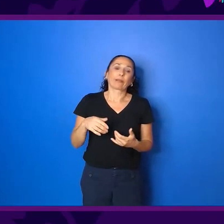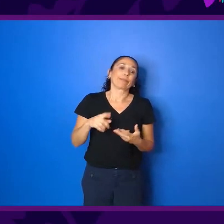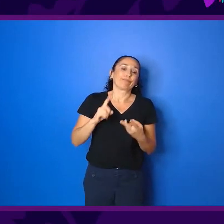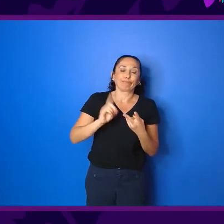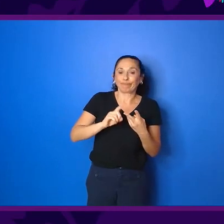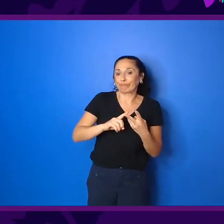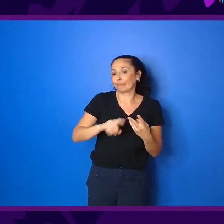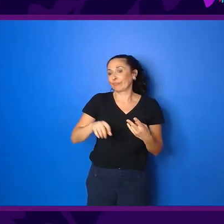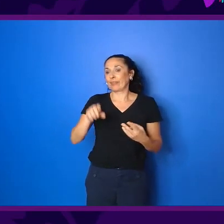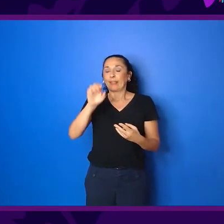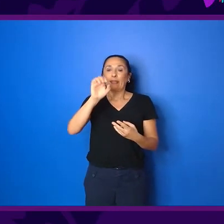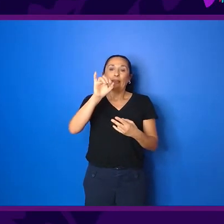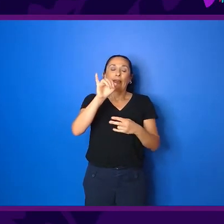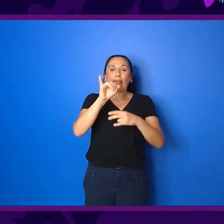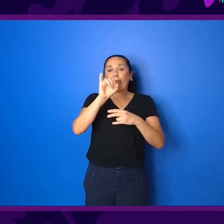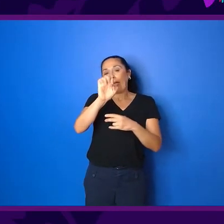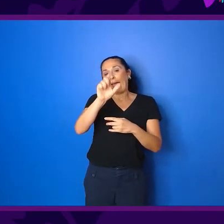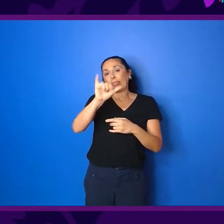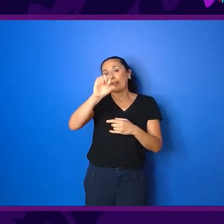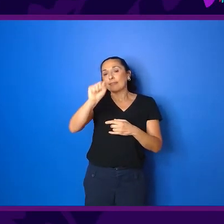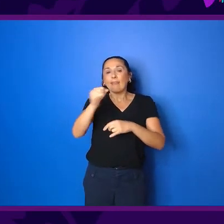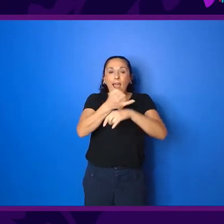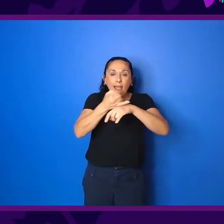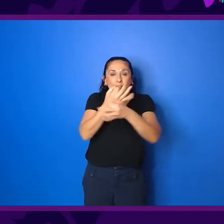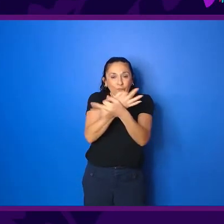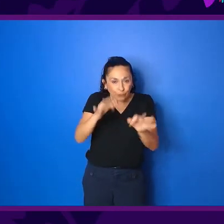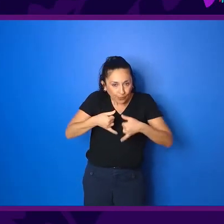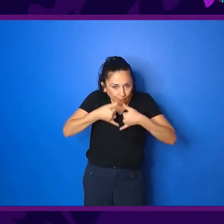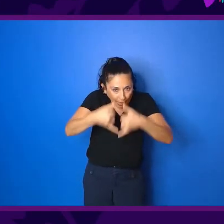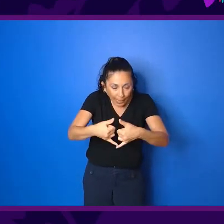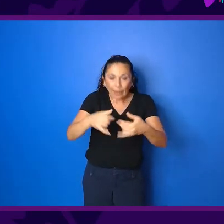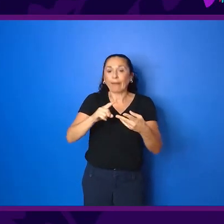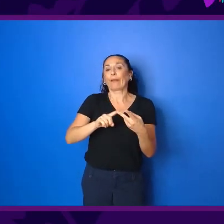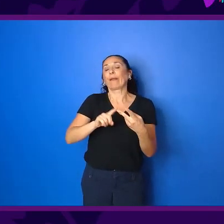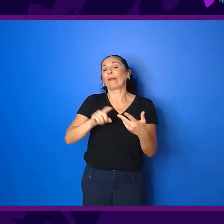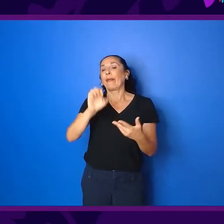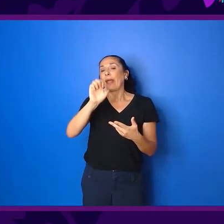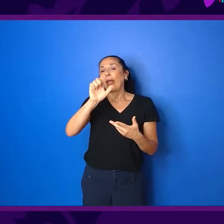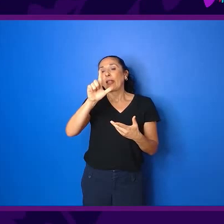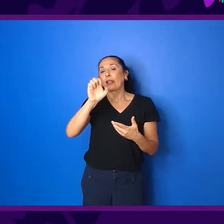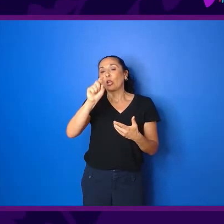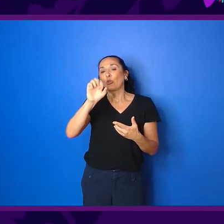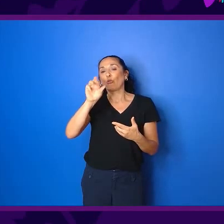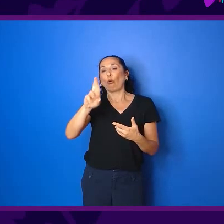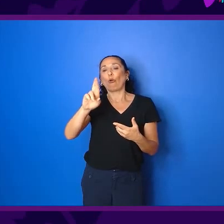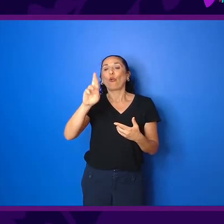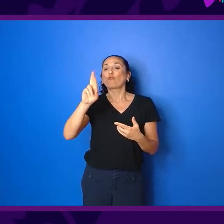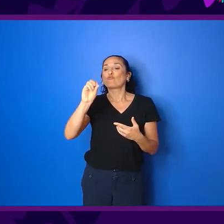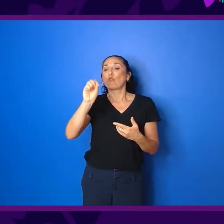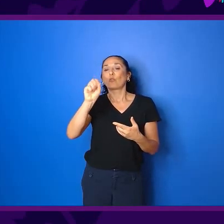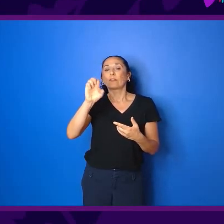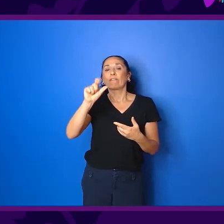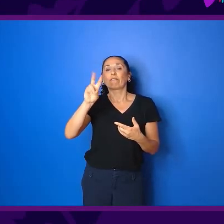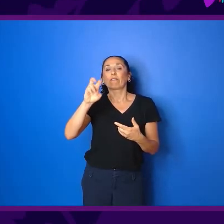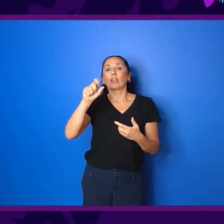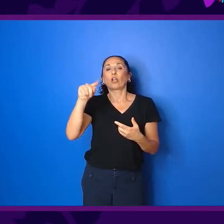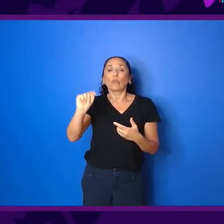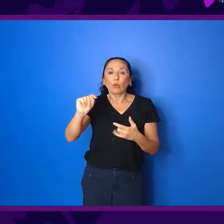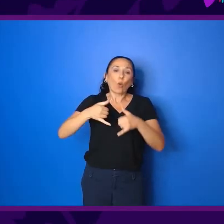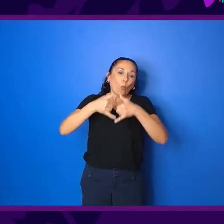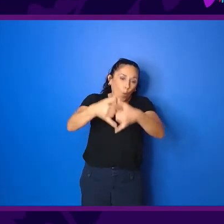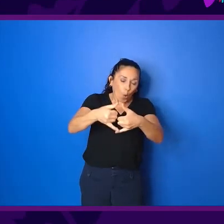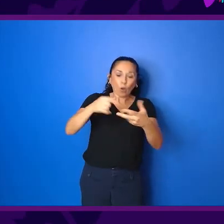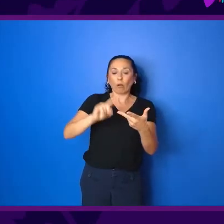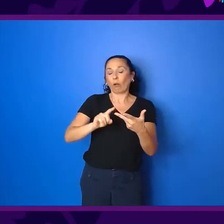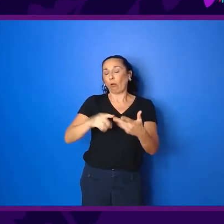Ellis Island Freedom Medal. She gets the Eleanor Roosevelt Award, and then the Puffin Prize, where